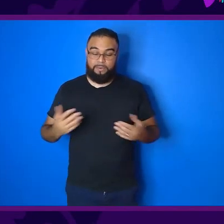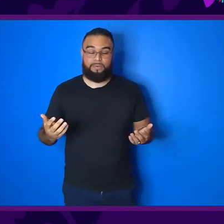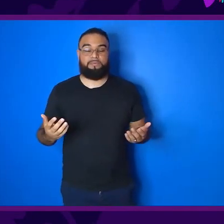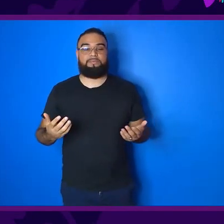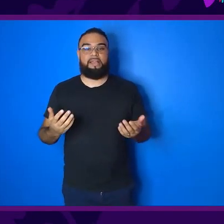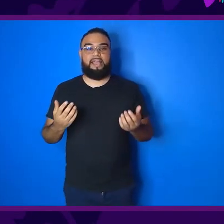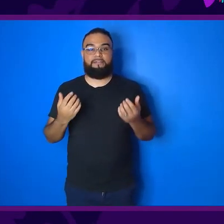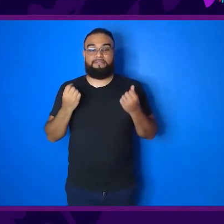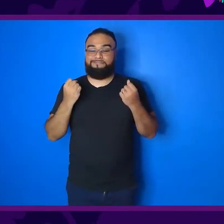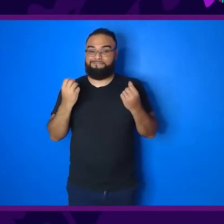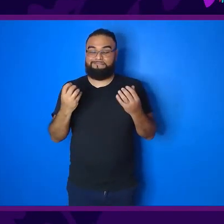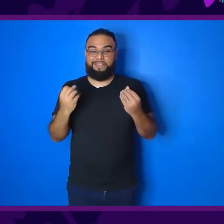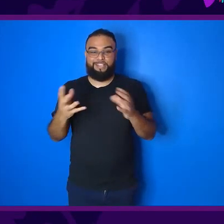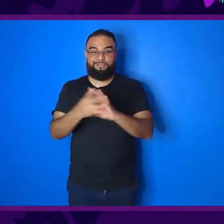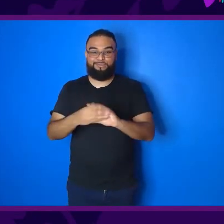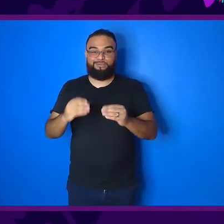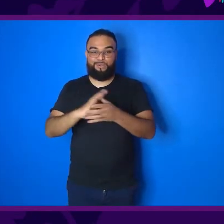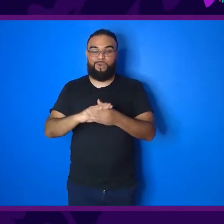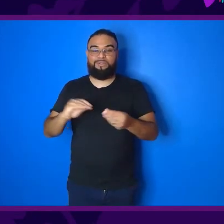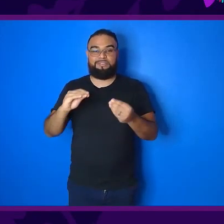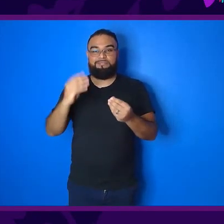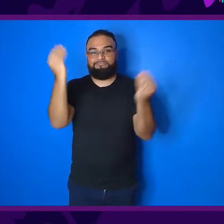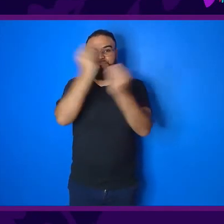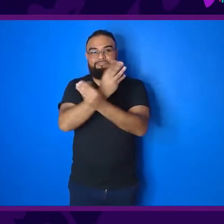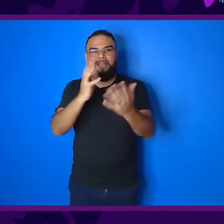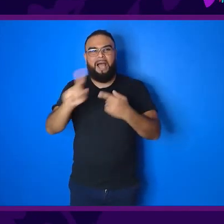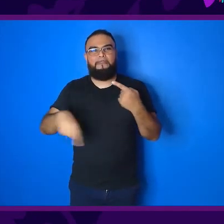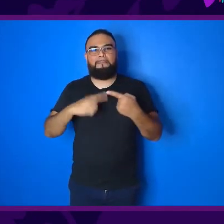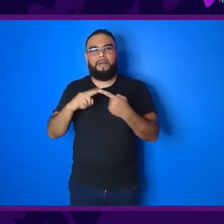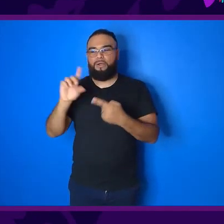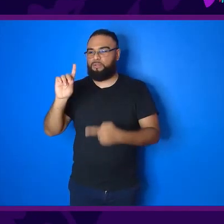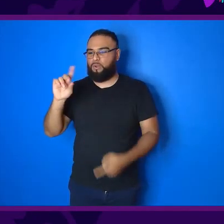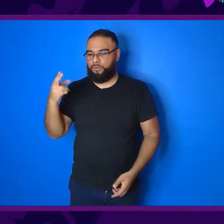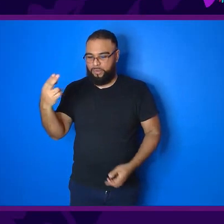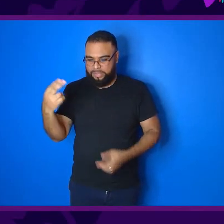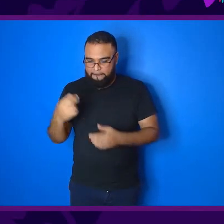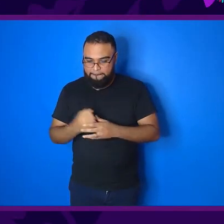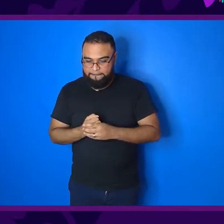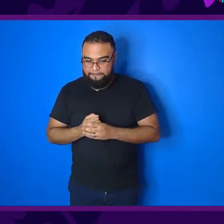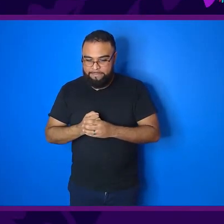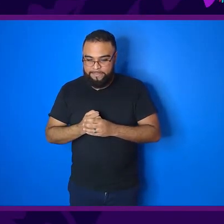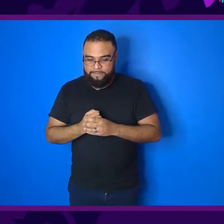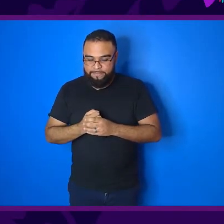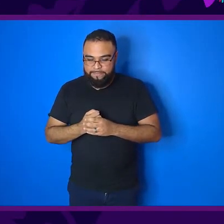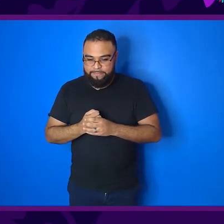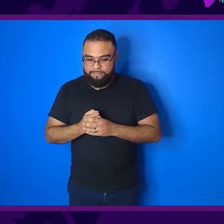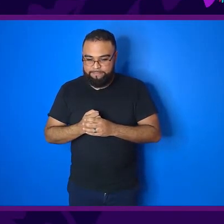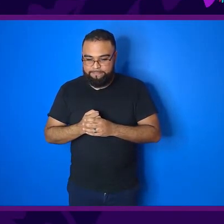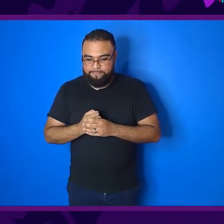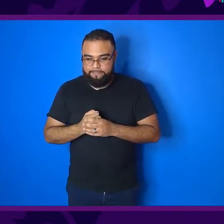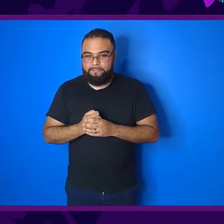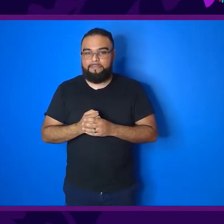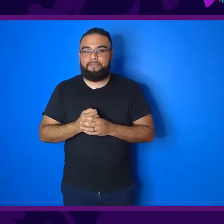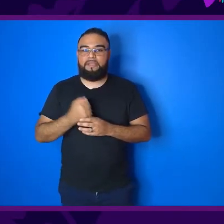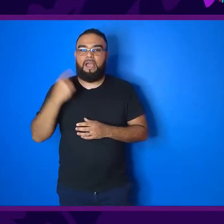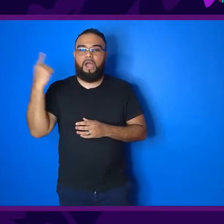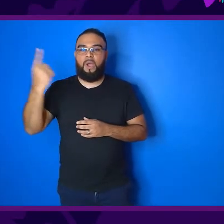with and about Dolores. I think the main one for me is that I always see her as the general of